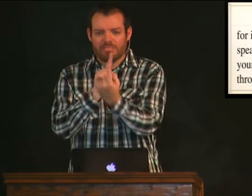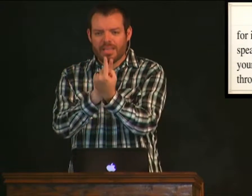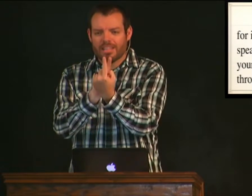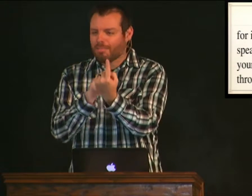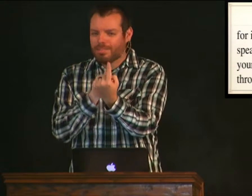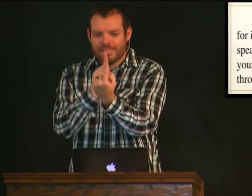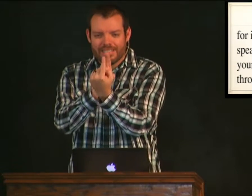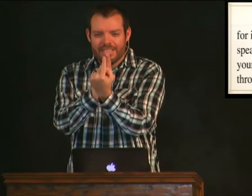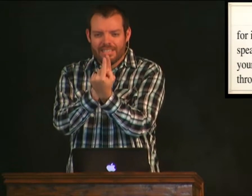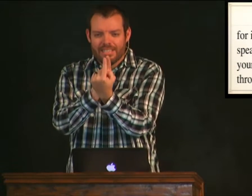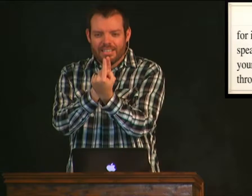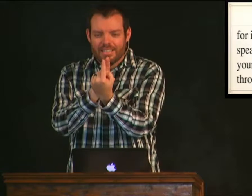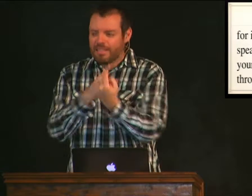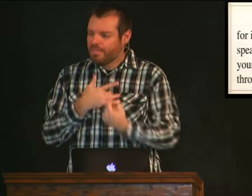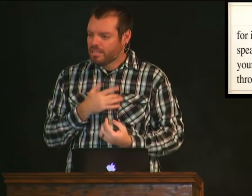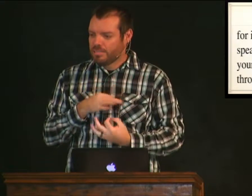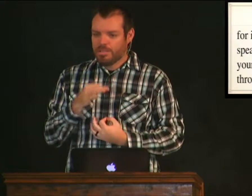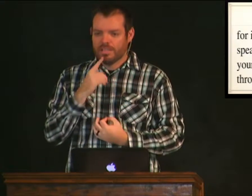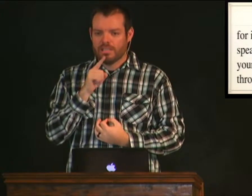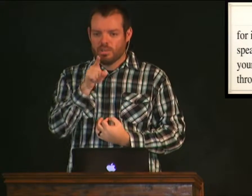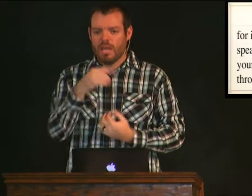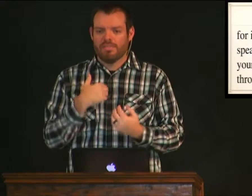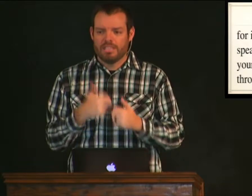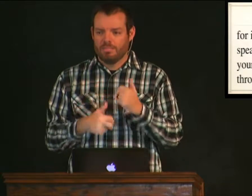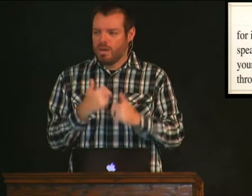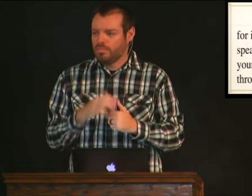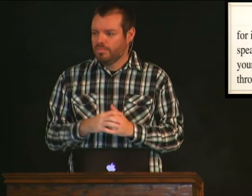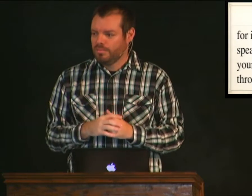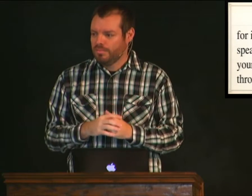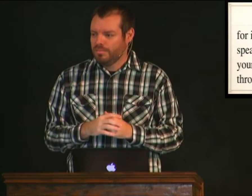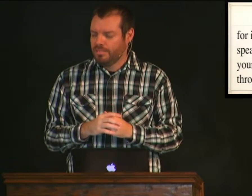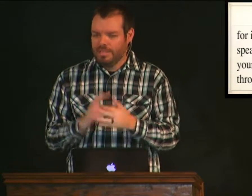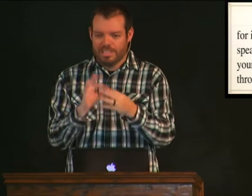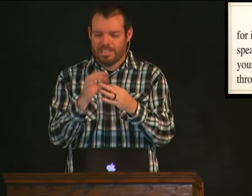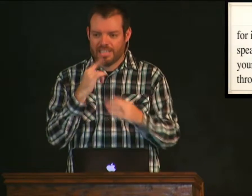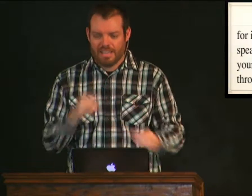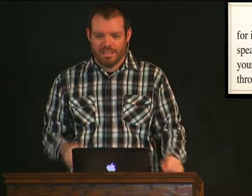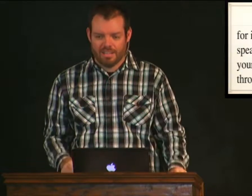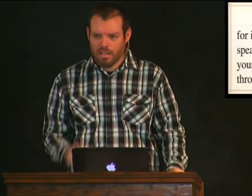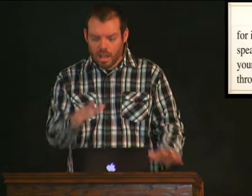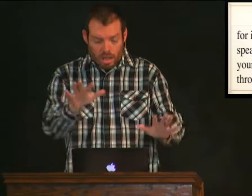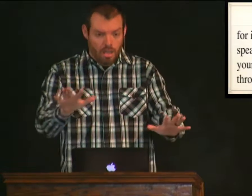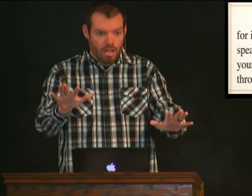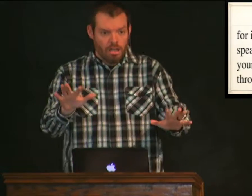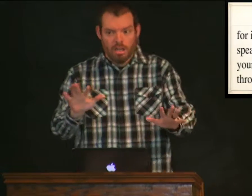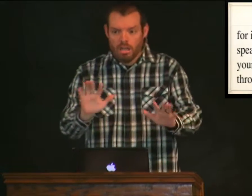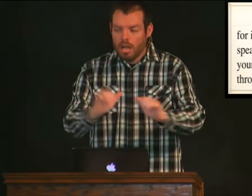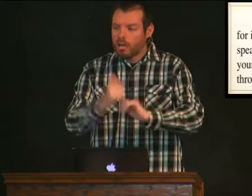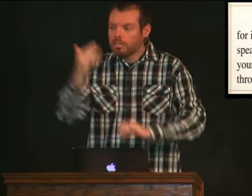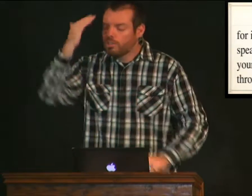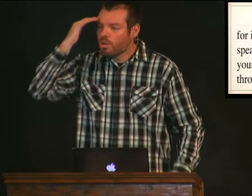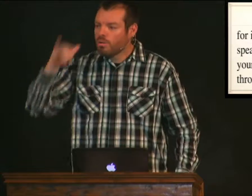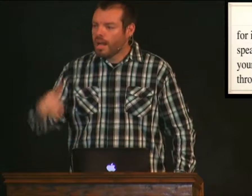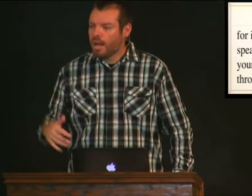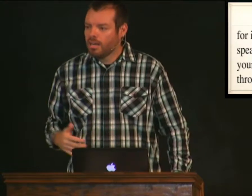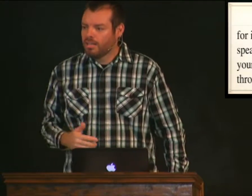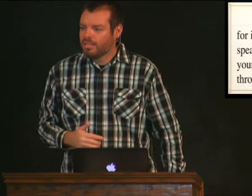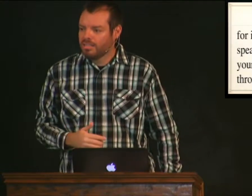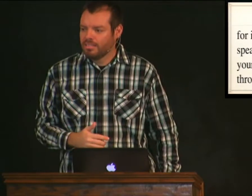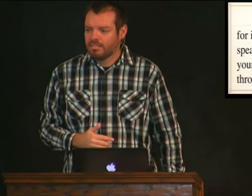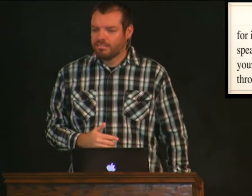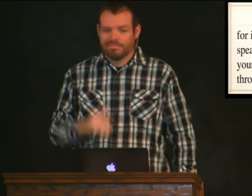people that just met this person. They felt the Spirit said, you have this problem. And they just say it like, they're like, how did you know